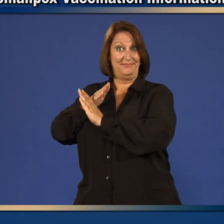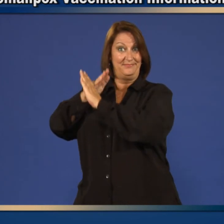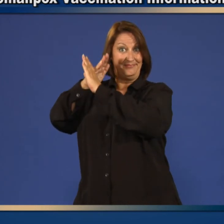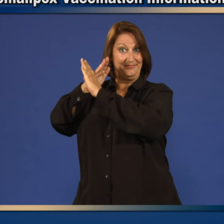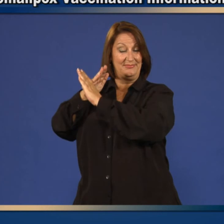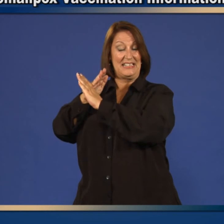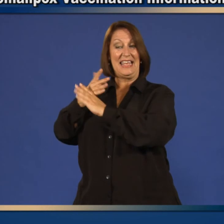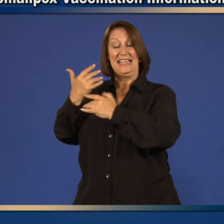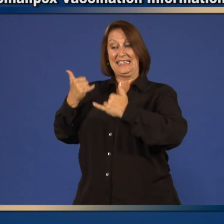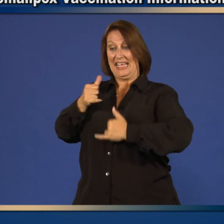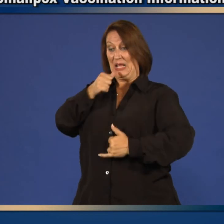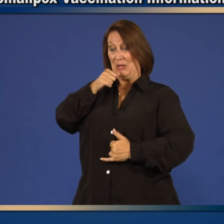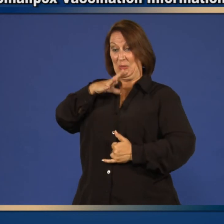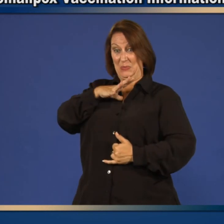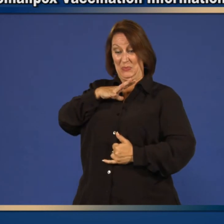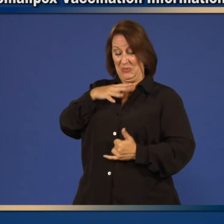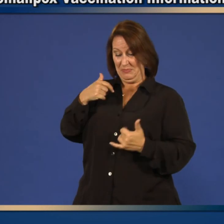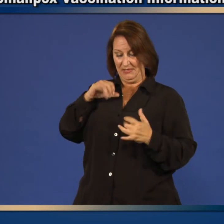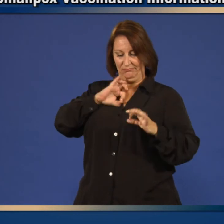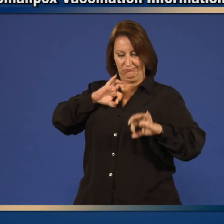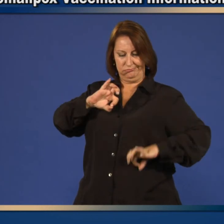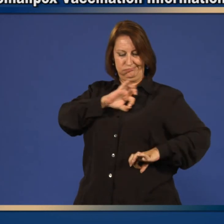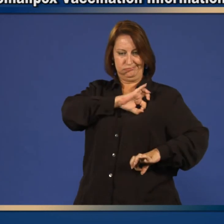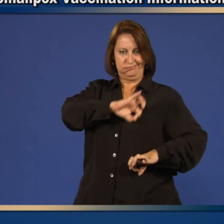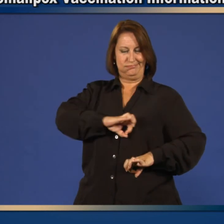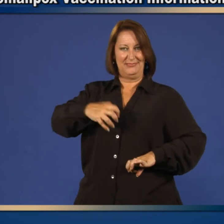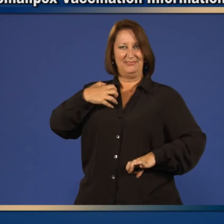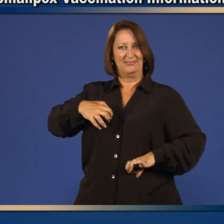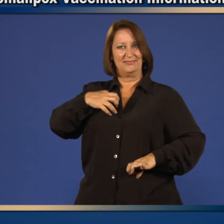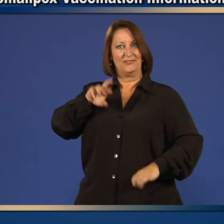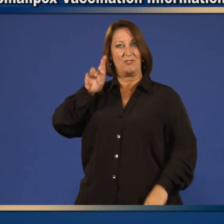should she stop nursing?